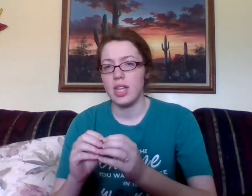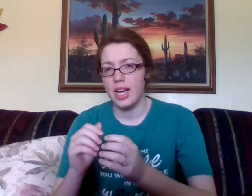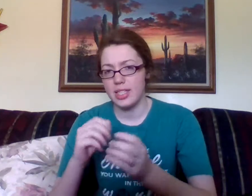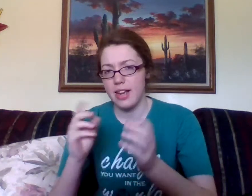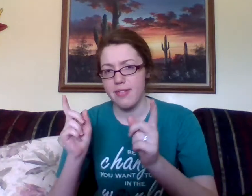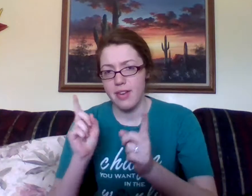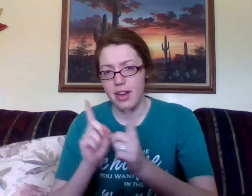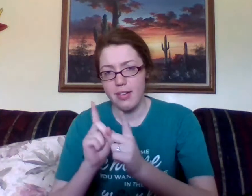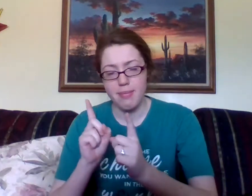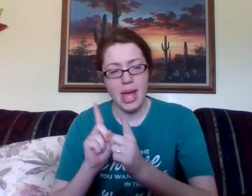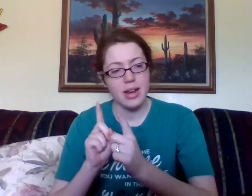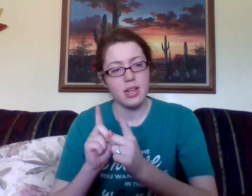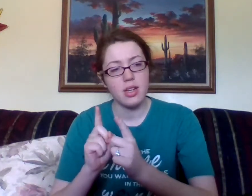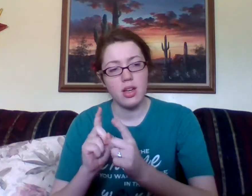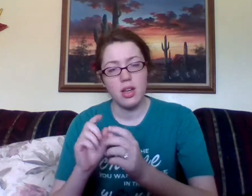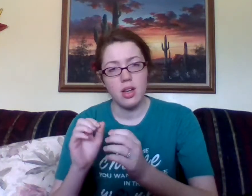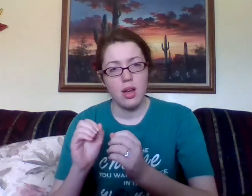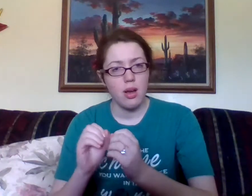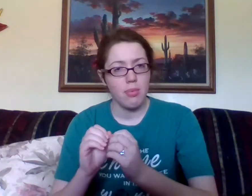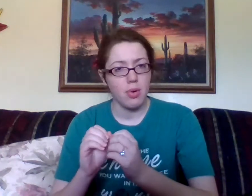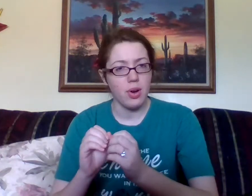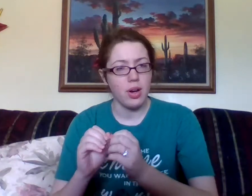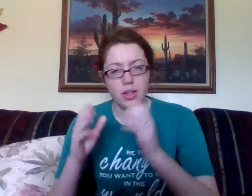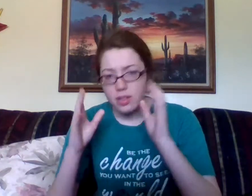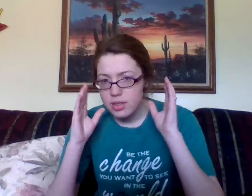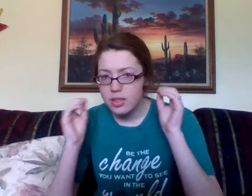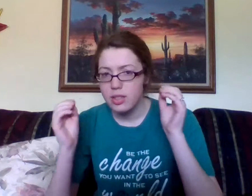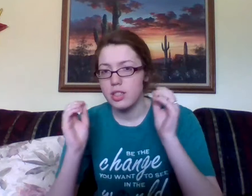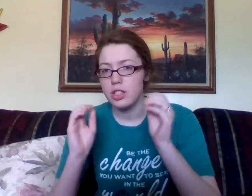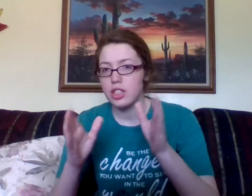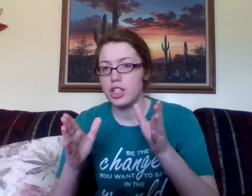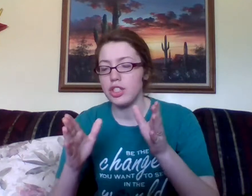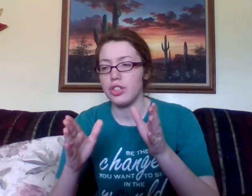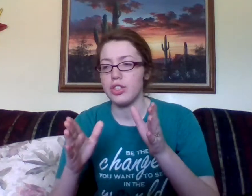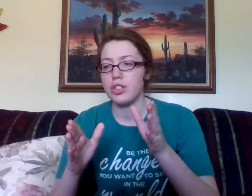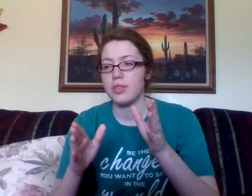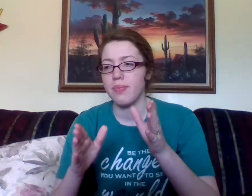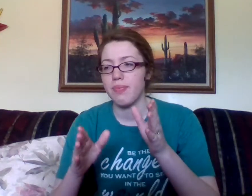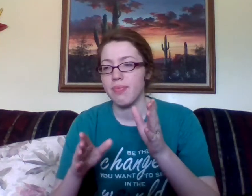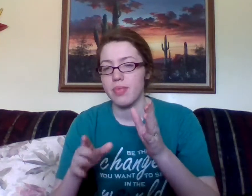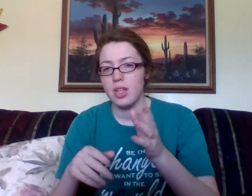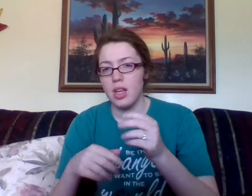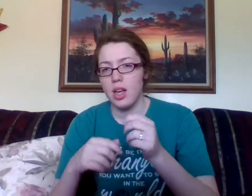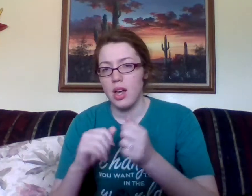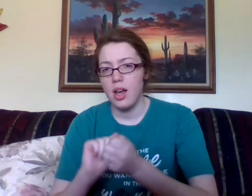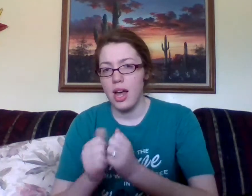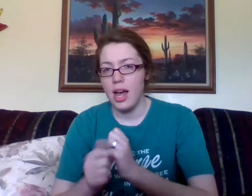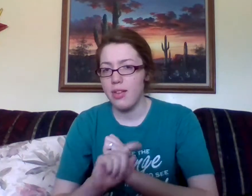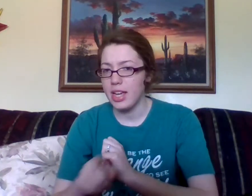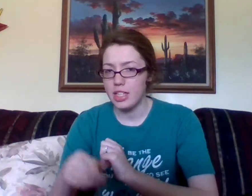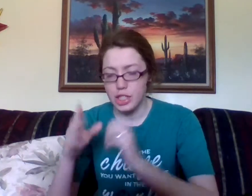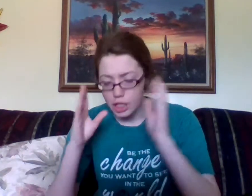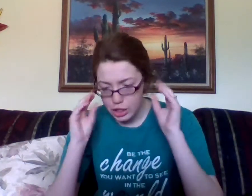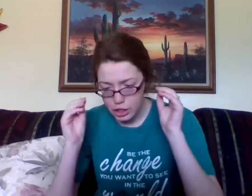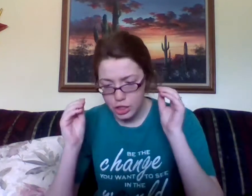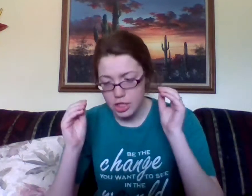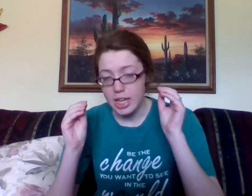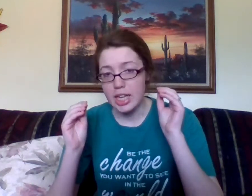as I've met more teachers, how they teach